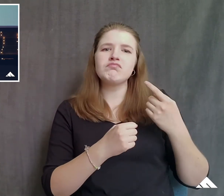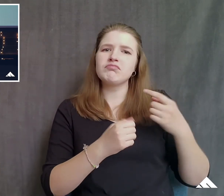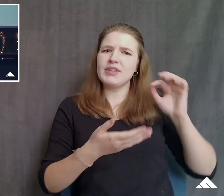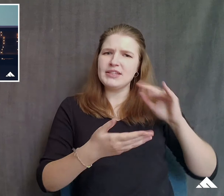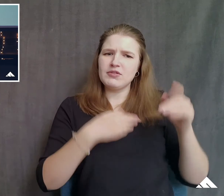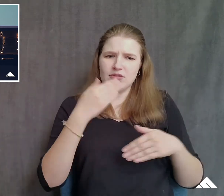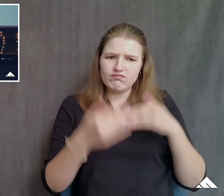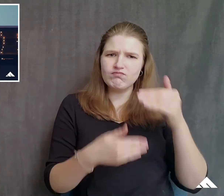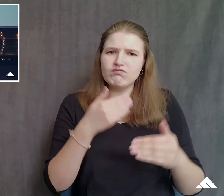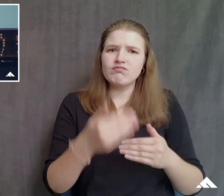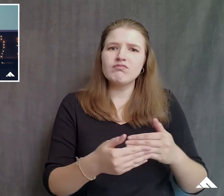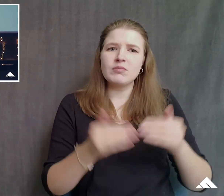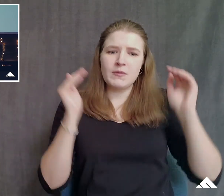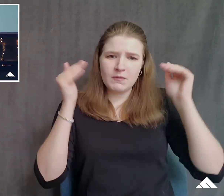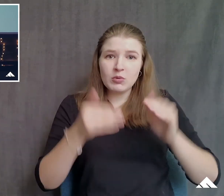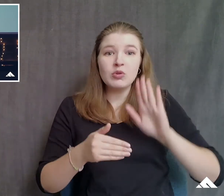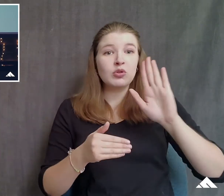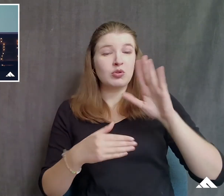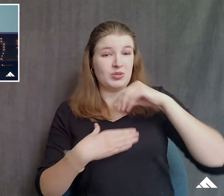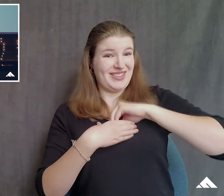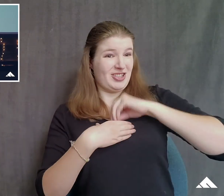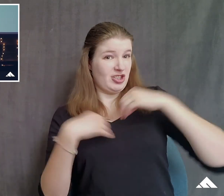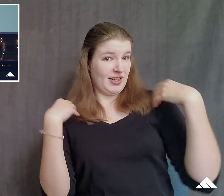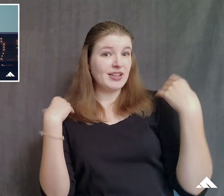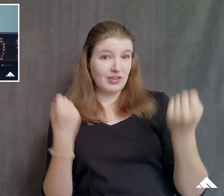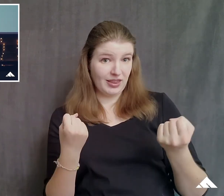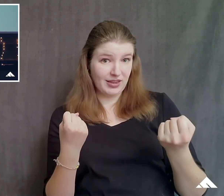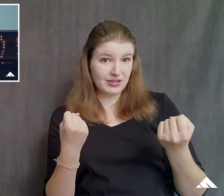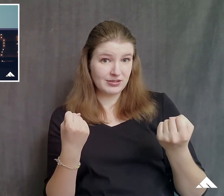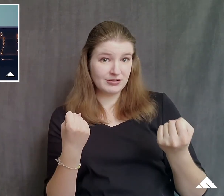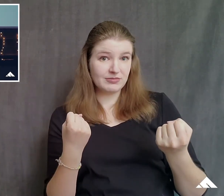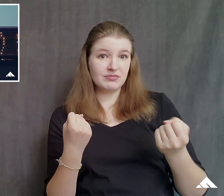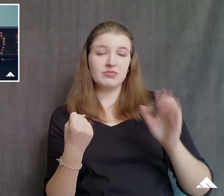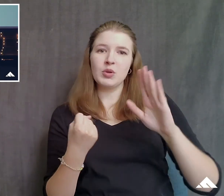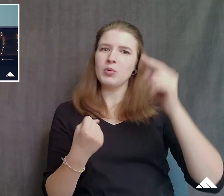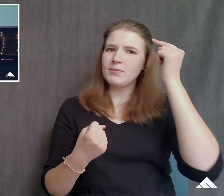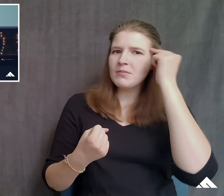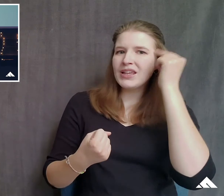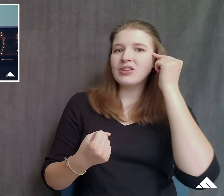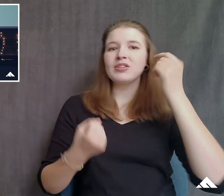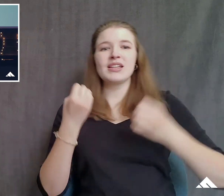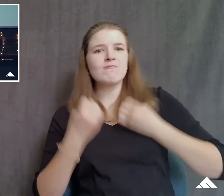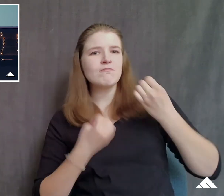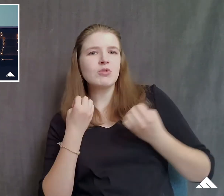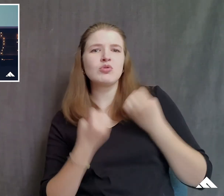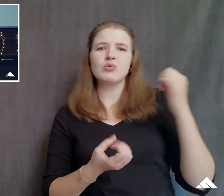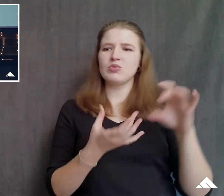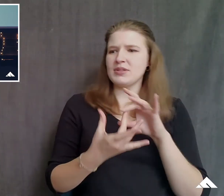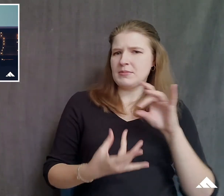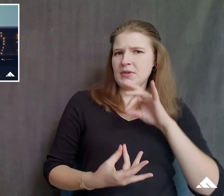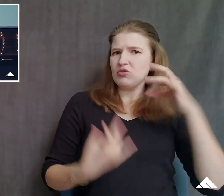really about your health, your inner health, your mental, emotional, and